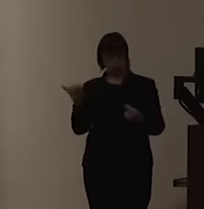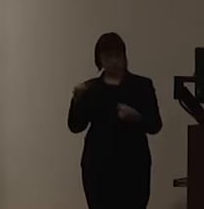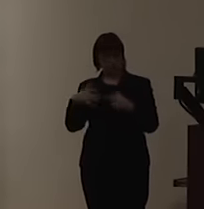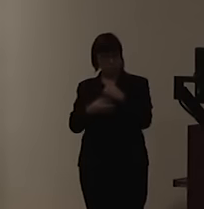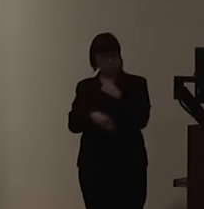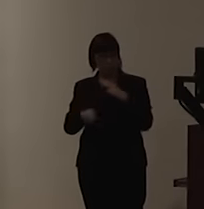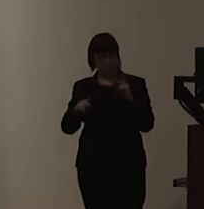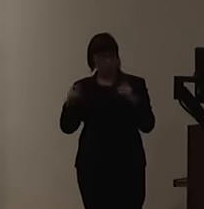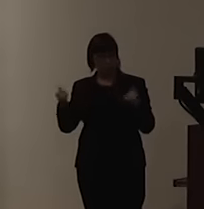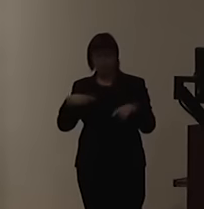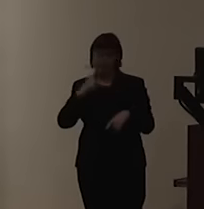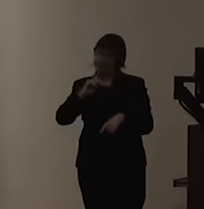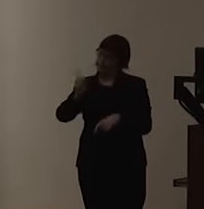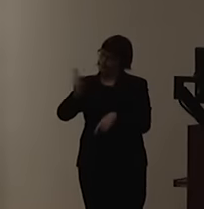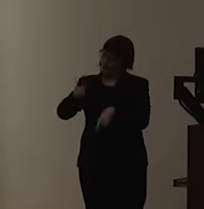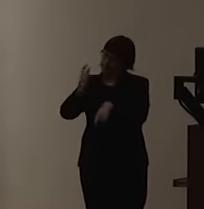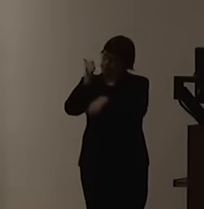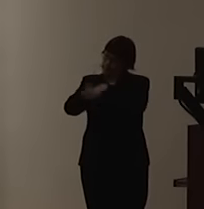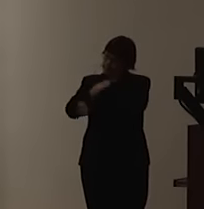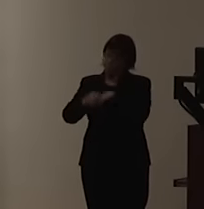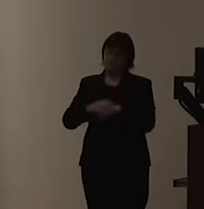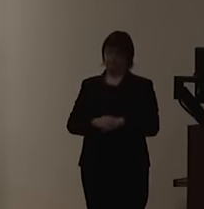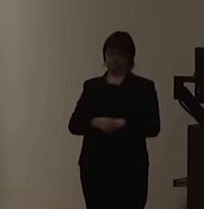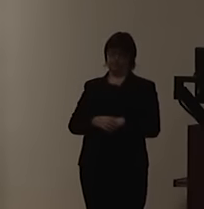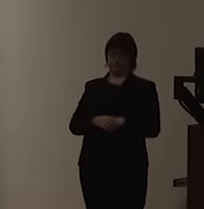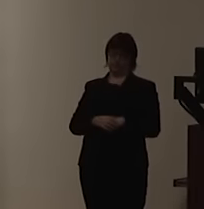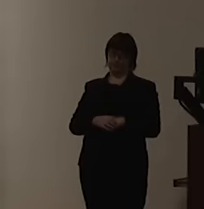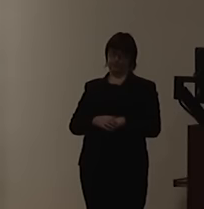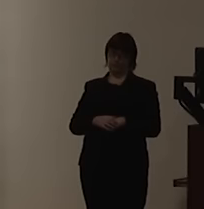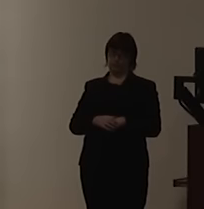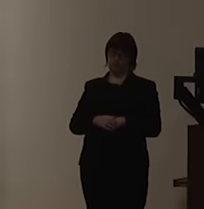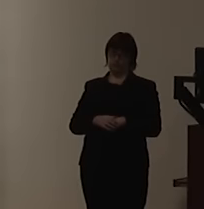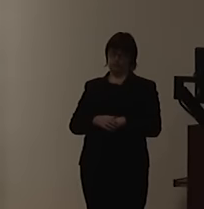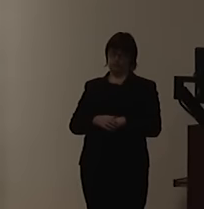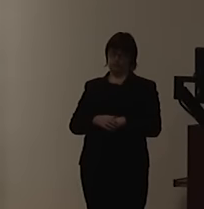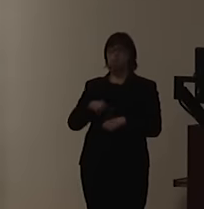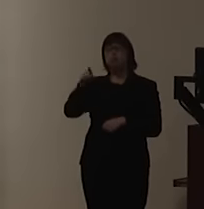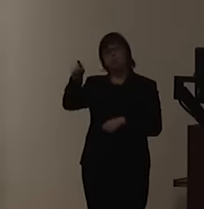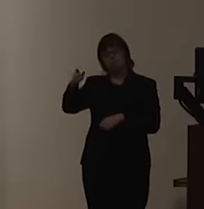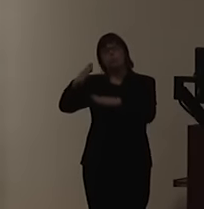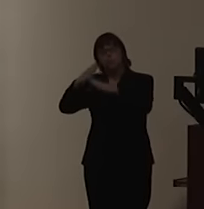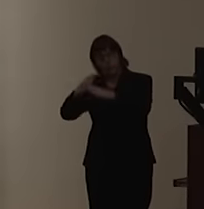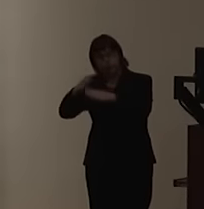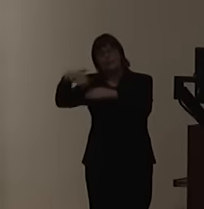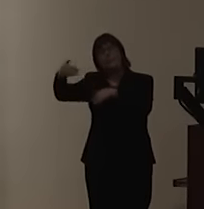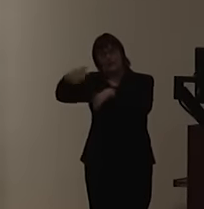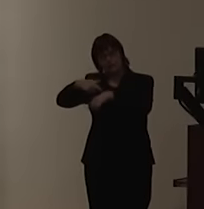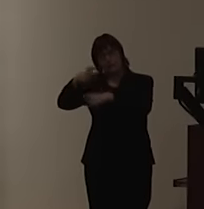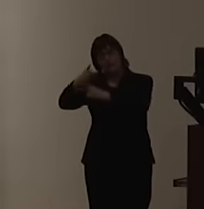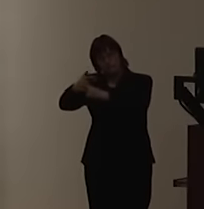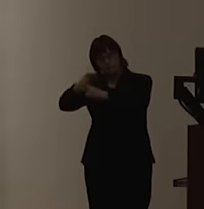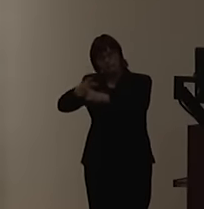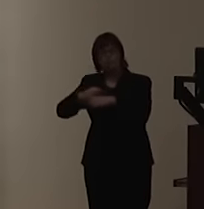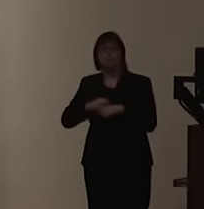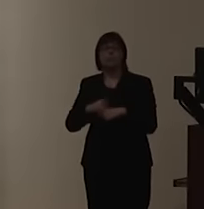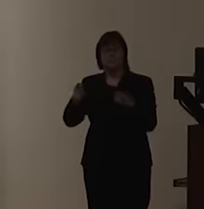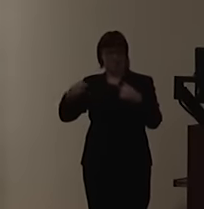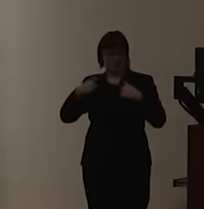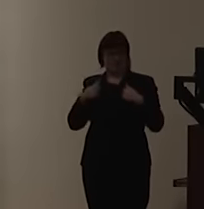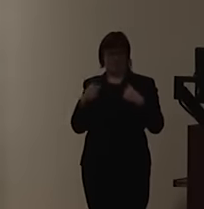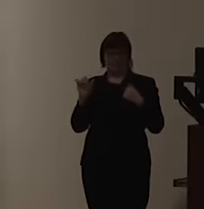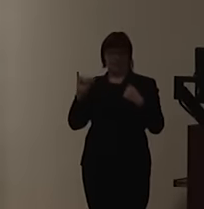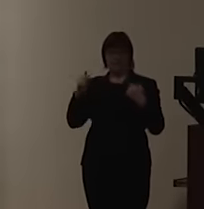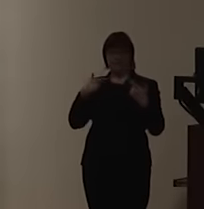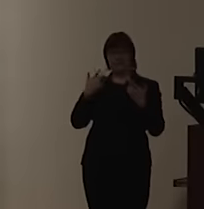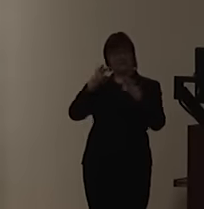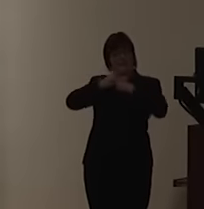We're saying, you get prevention, we get care, right? You try treating cancer, like my